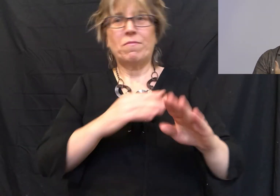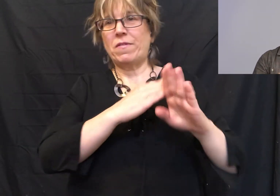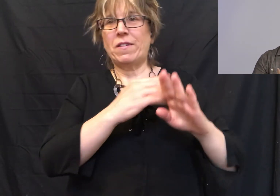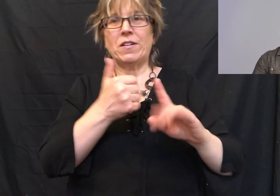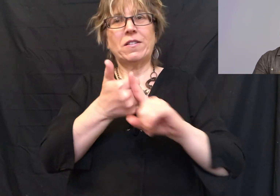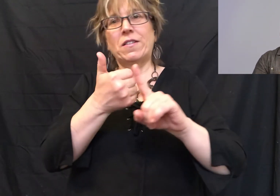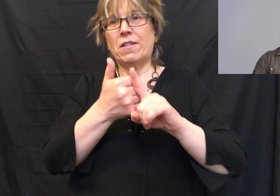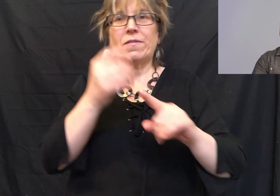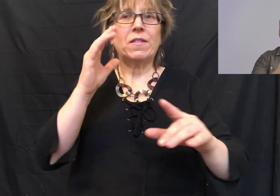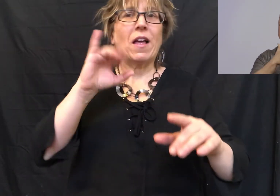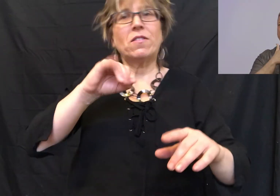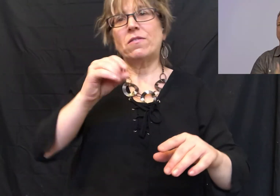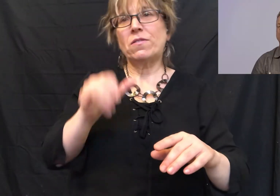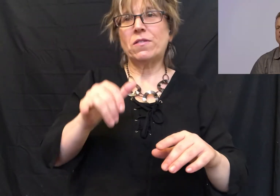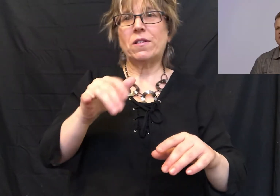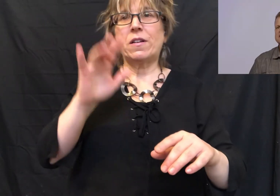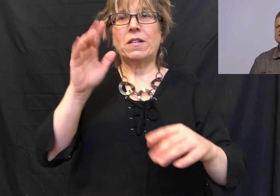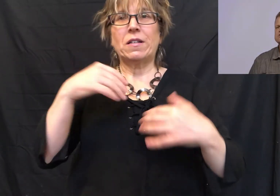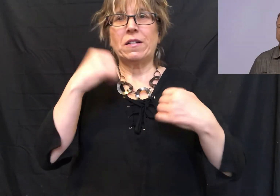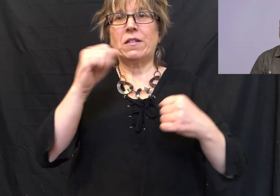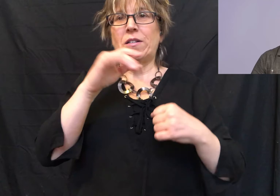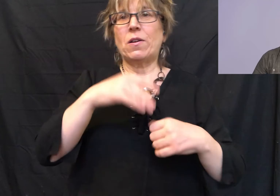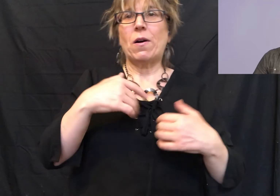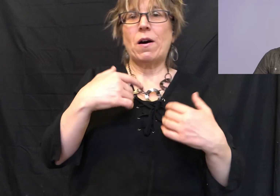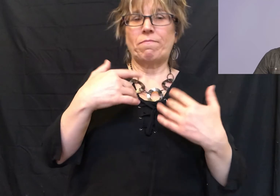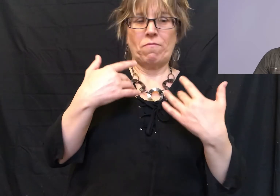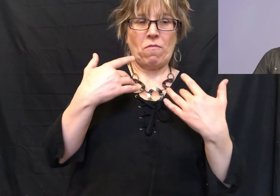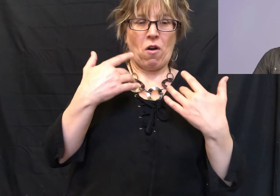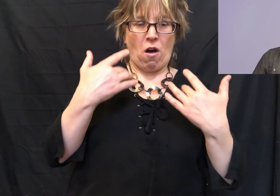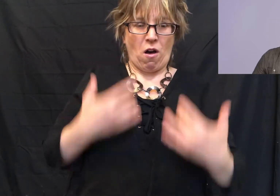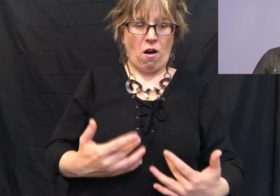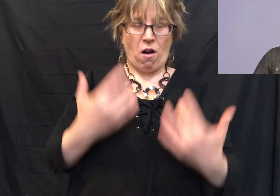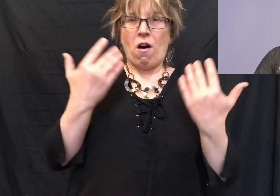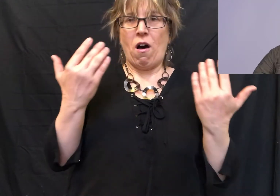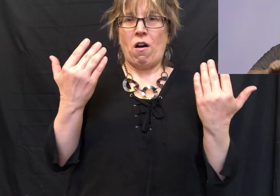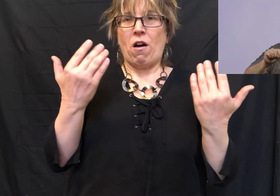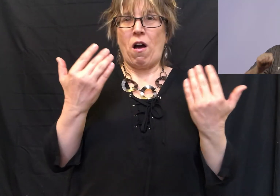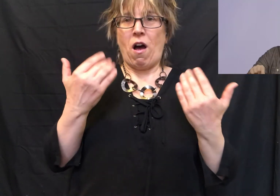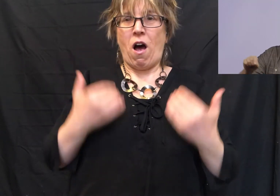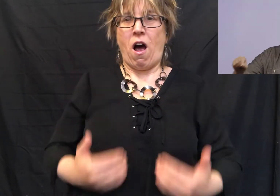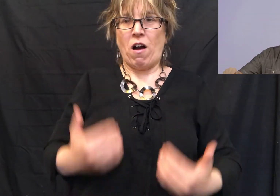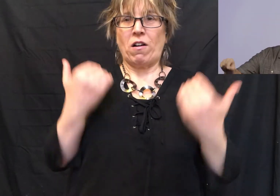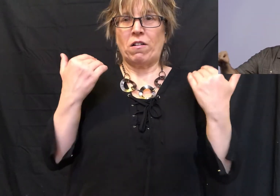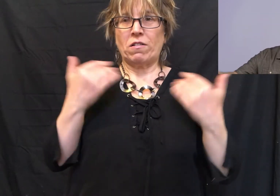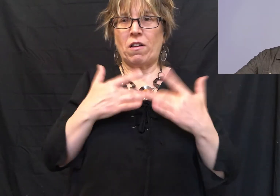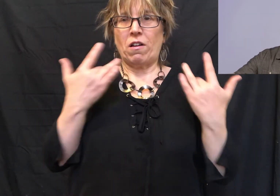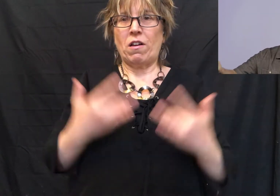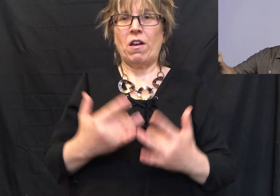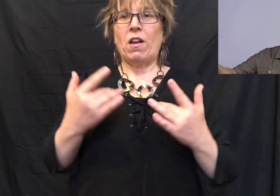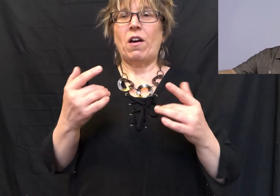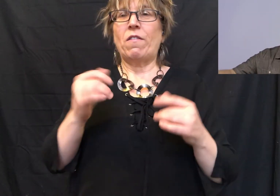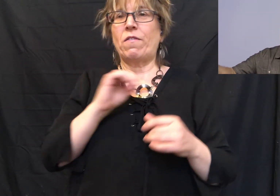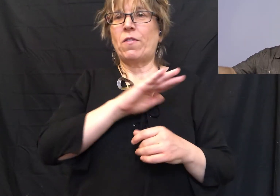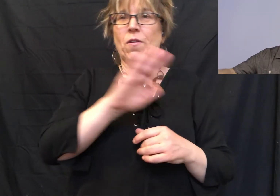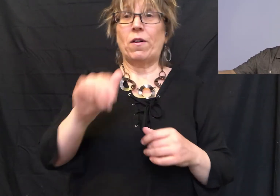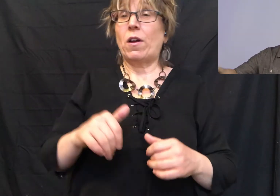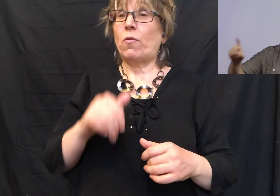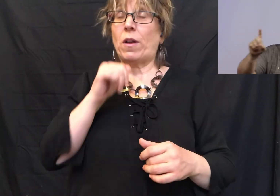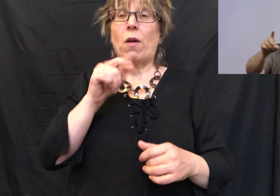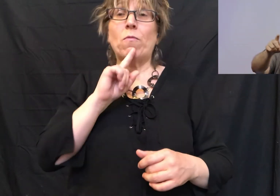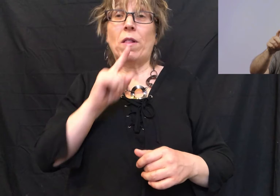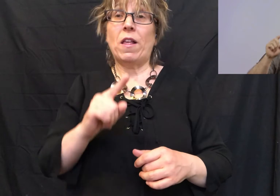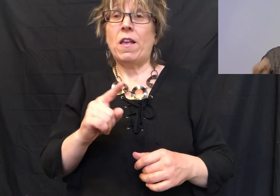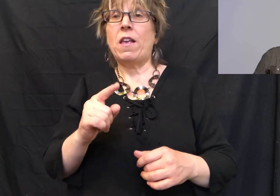getting that out of your heart and into the light. Here's what I know. When I'm fully known and fully